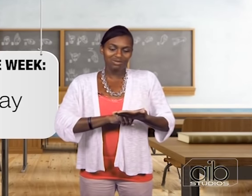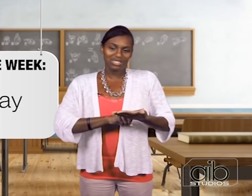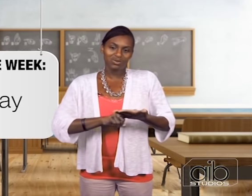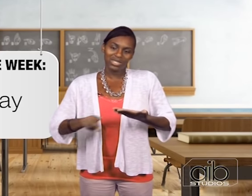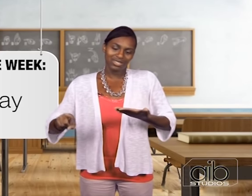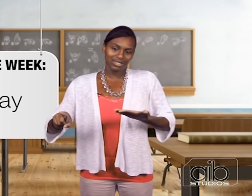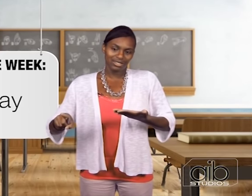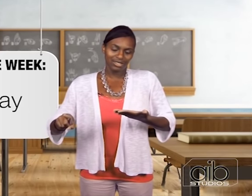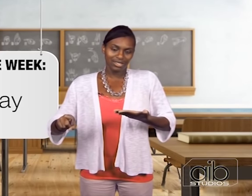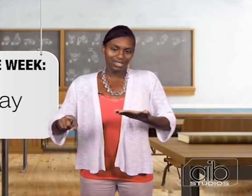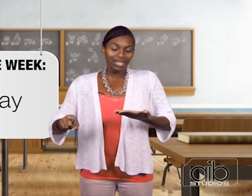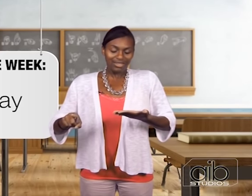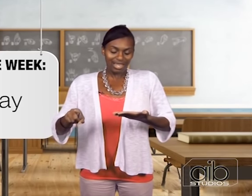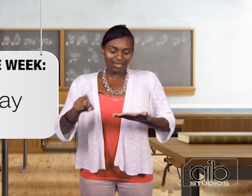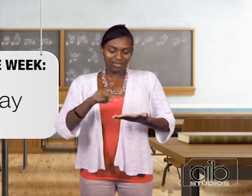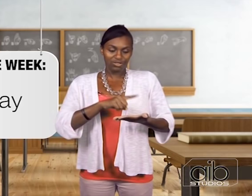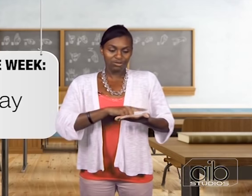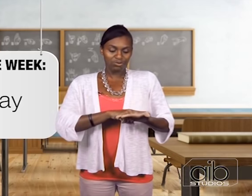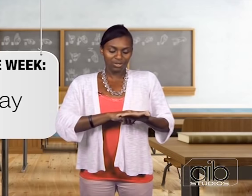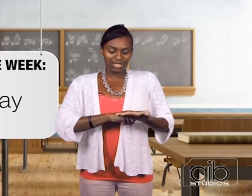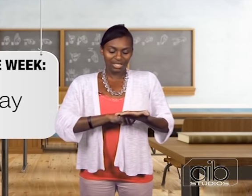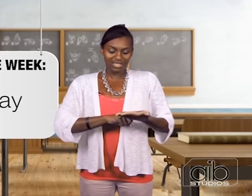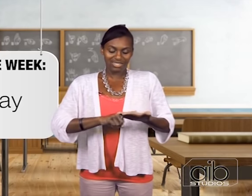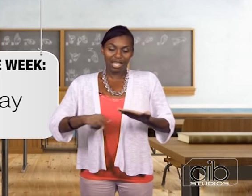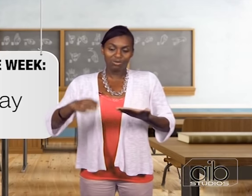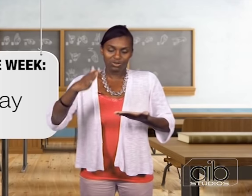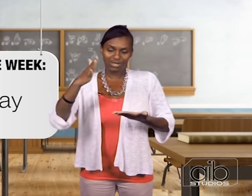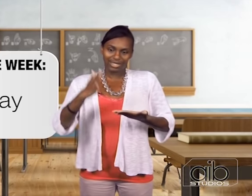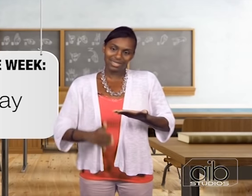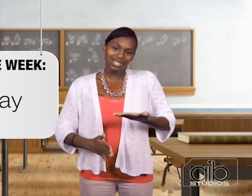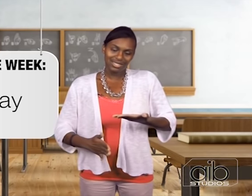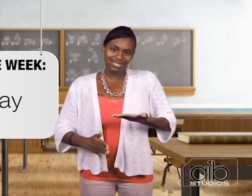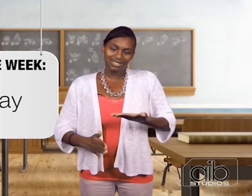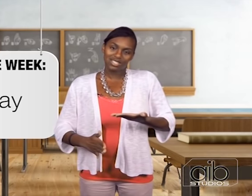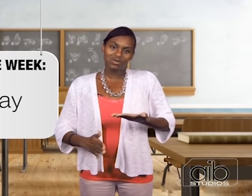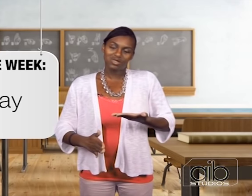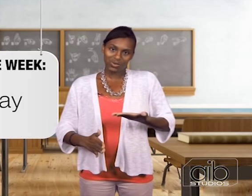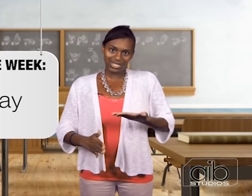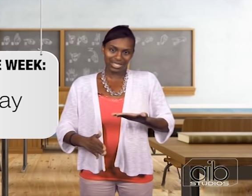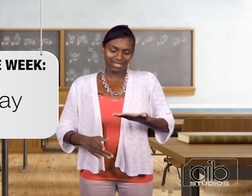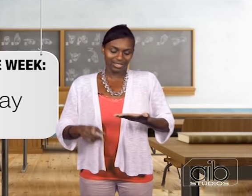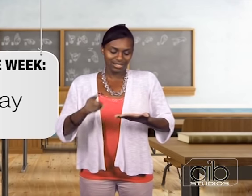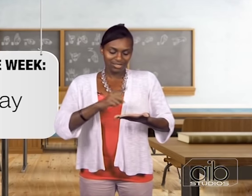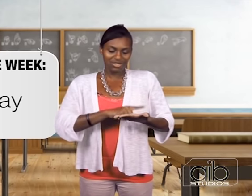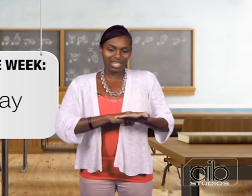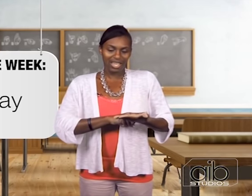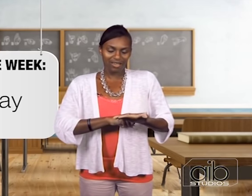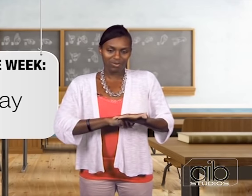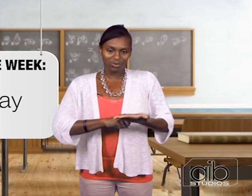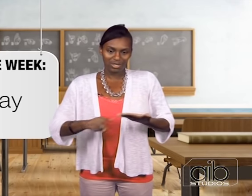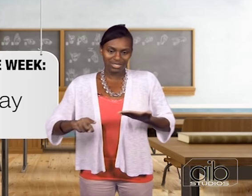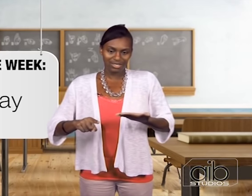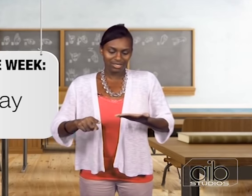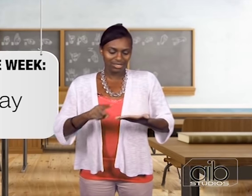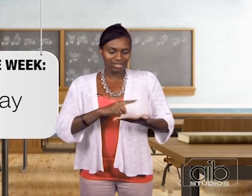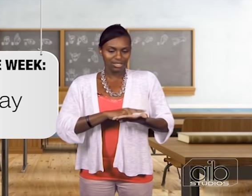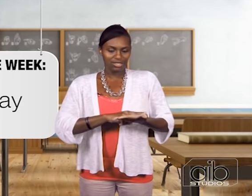means week. Now, if you put a stop to it like this, this means weekend. So you have week, you